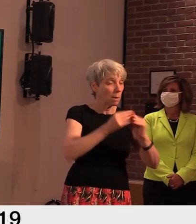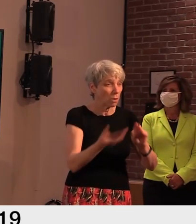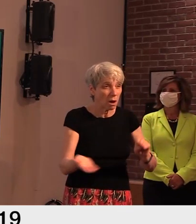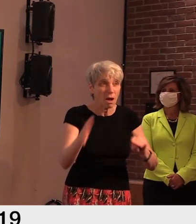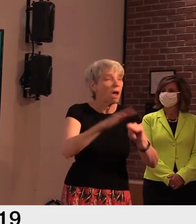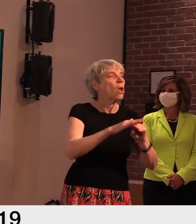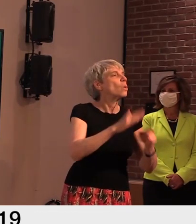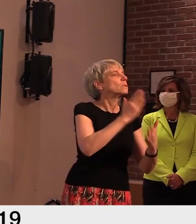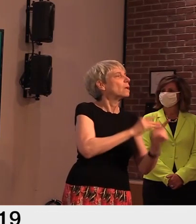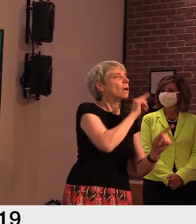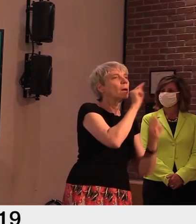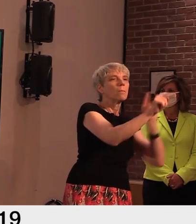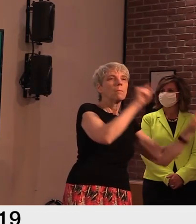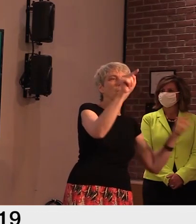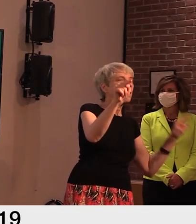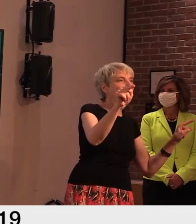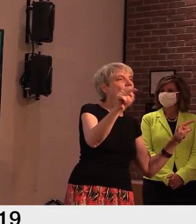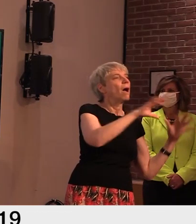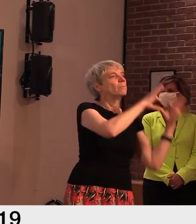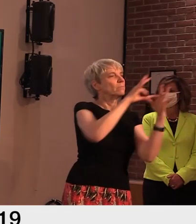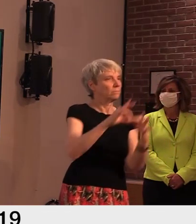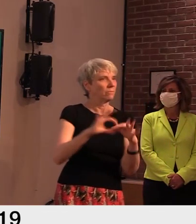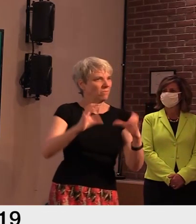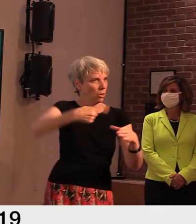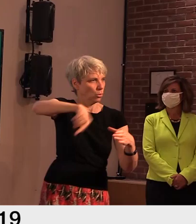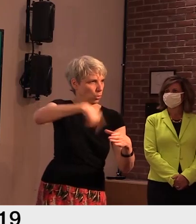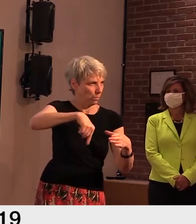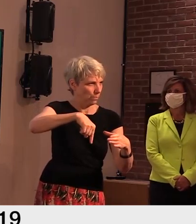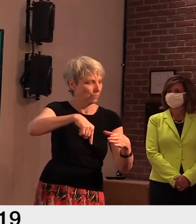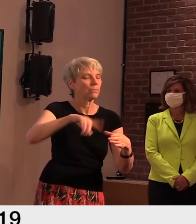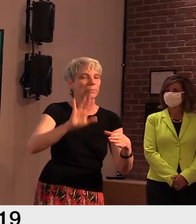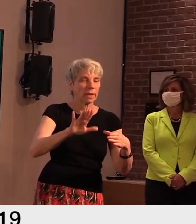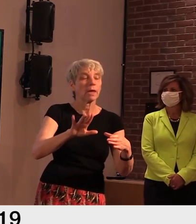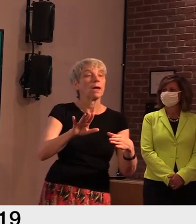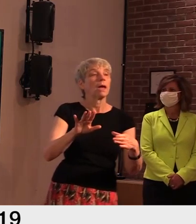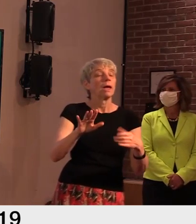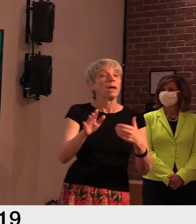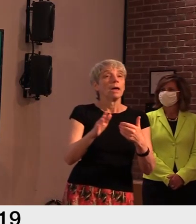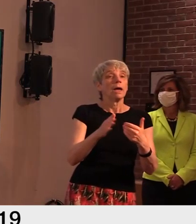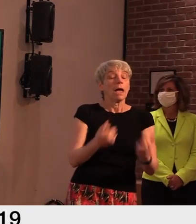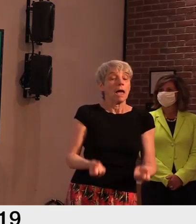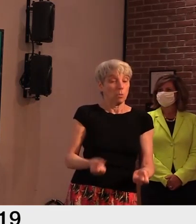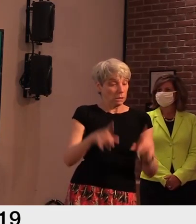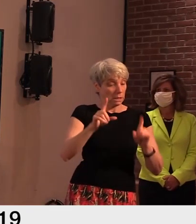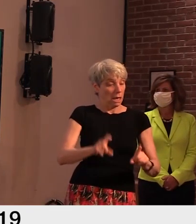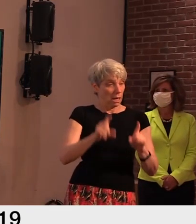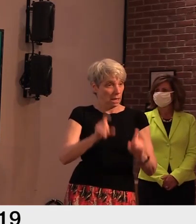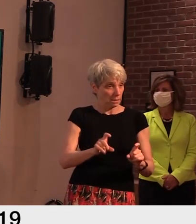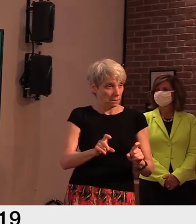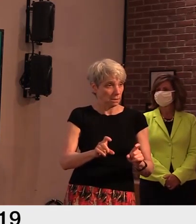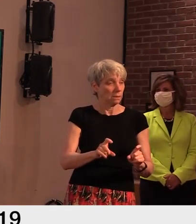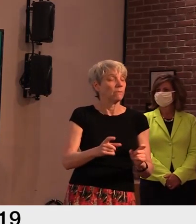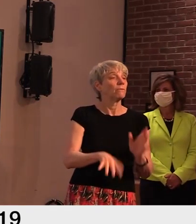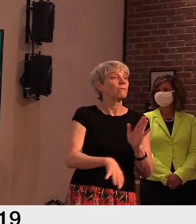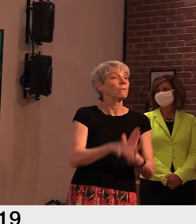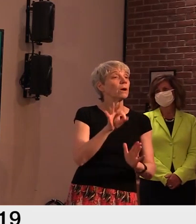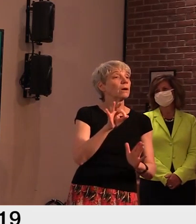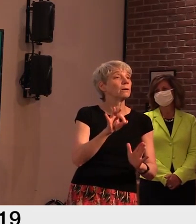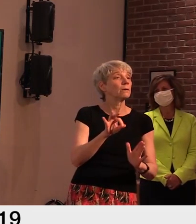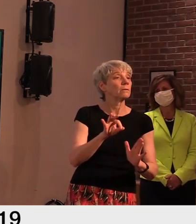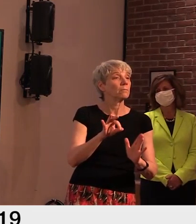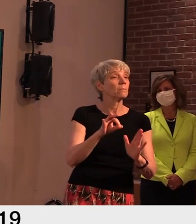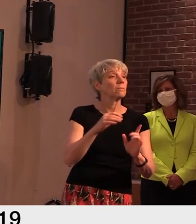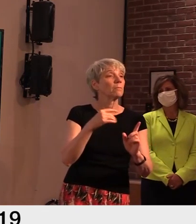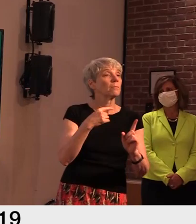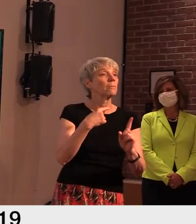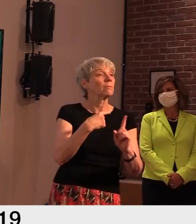had already been recorded on our website, but now we have attributed them to the outbreak. So that's really the only